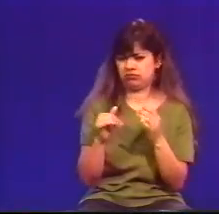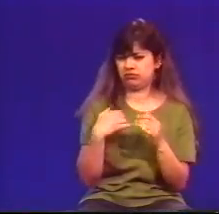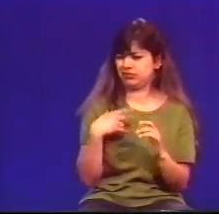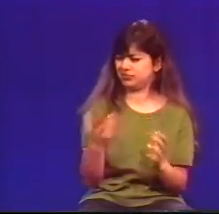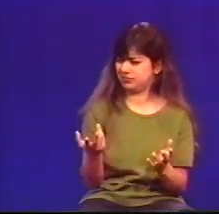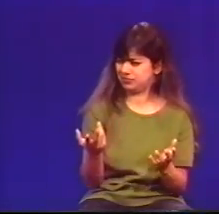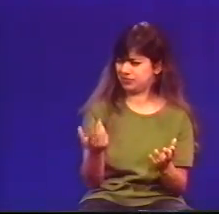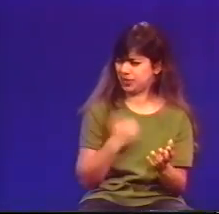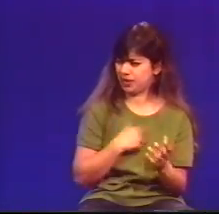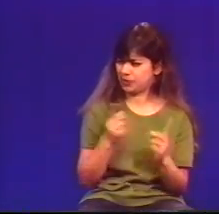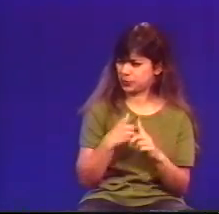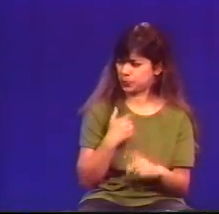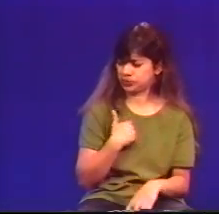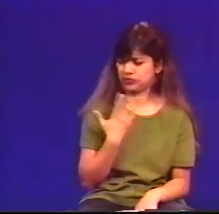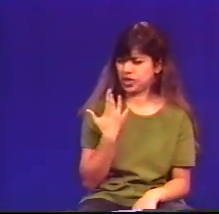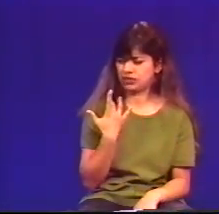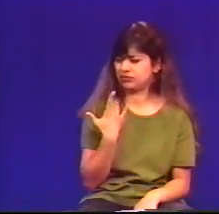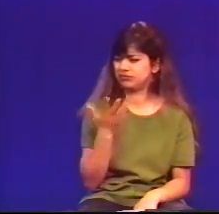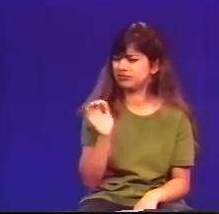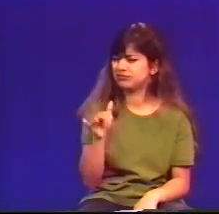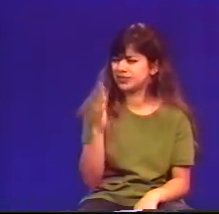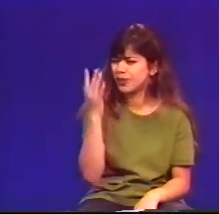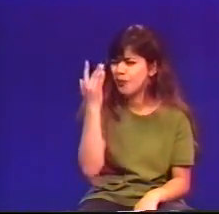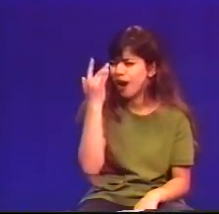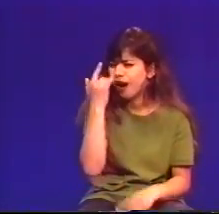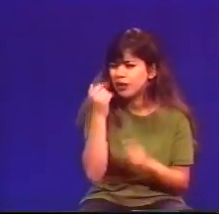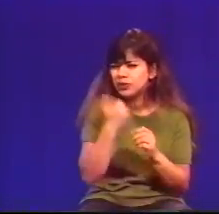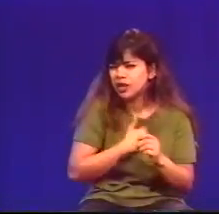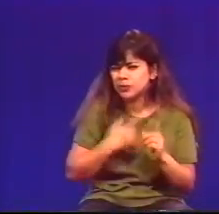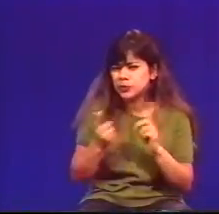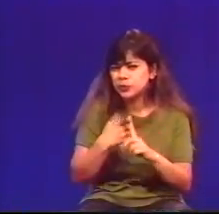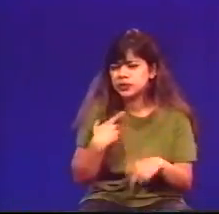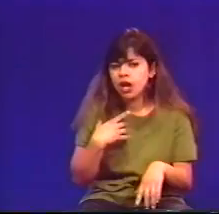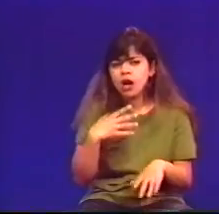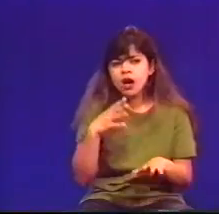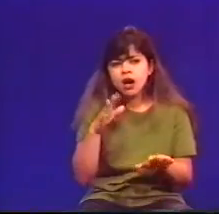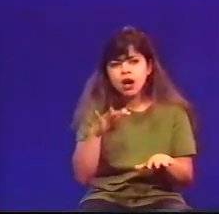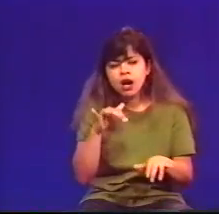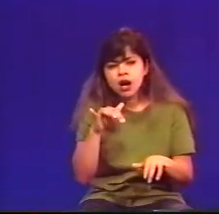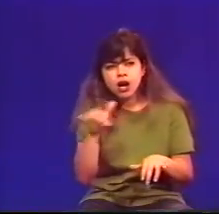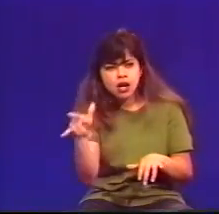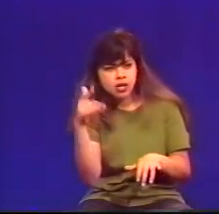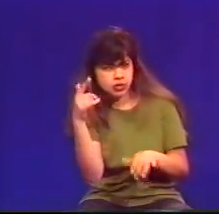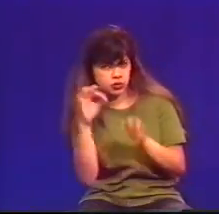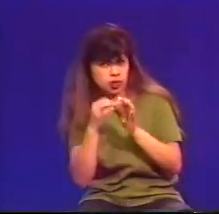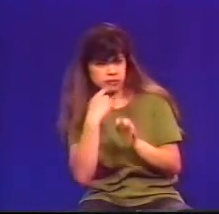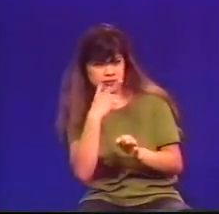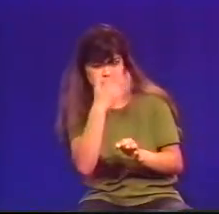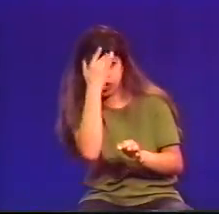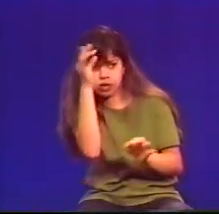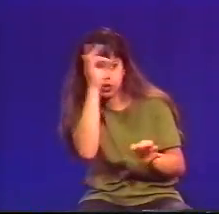it. So I was surprised to see interpreters apologizing for things like that.